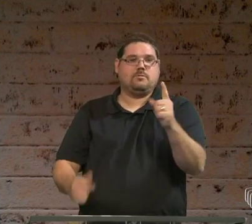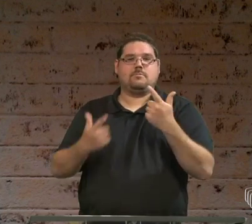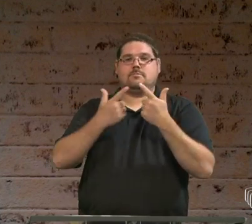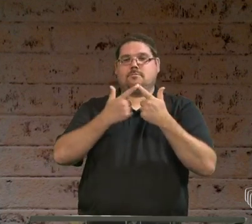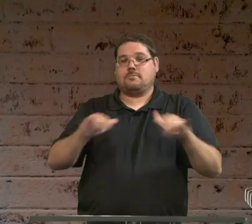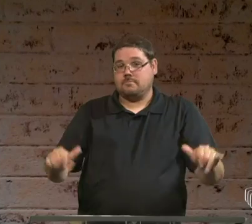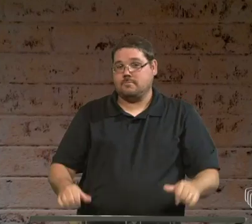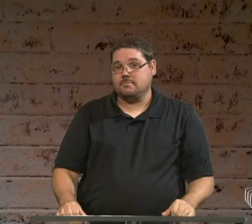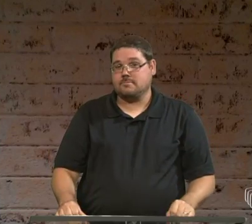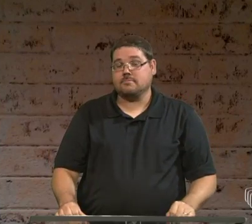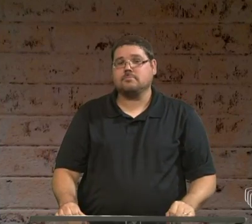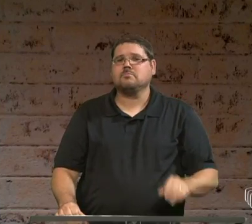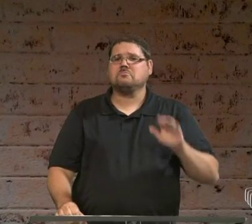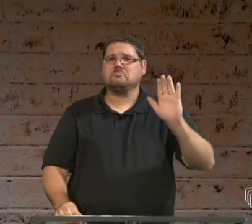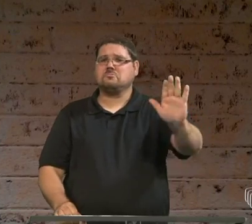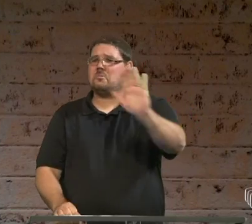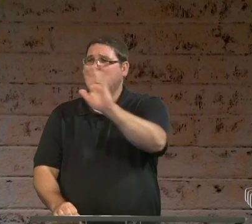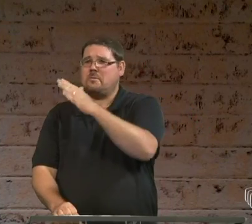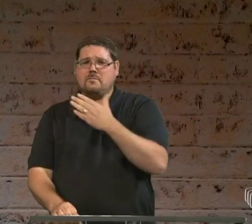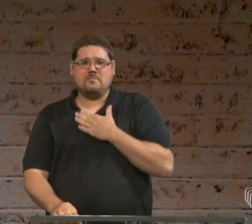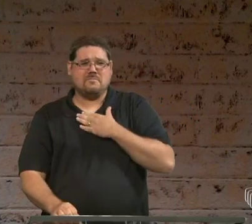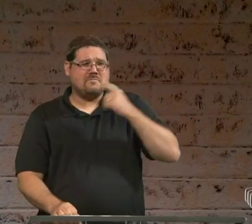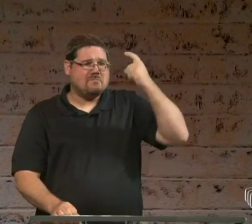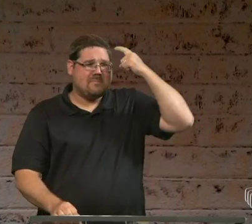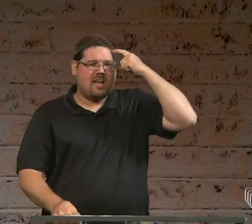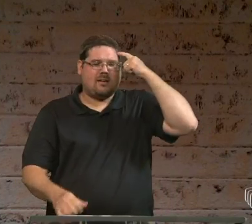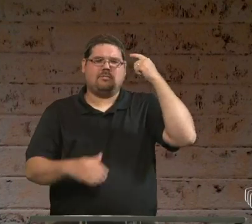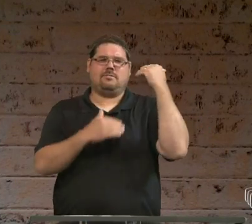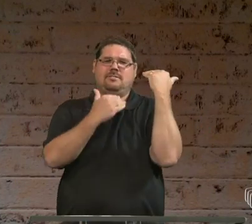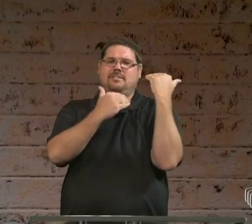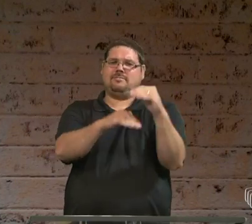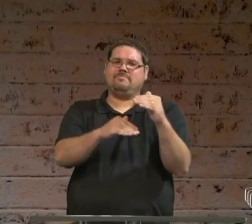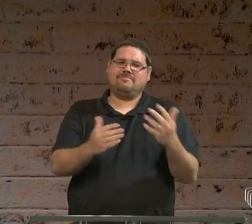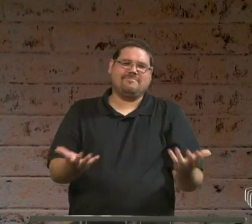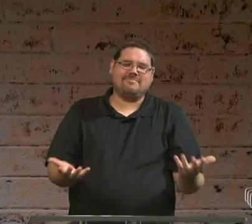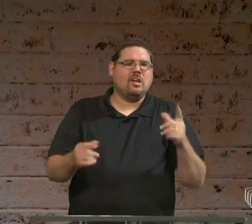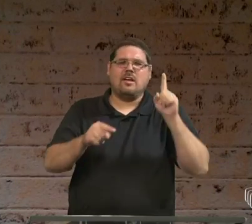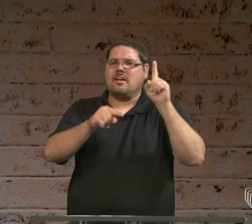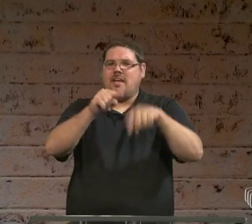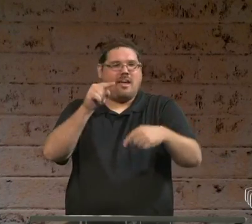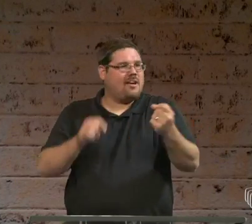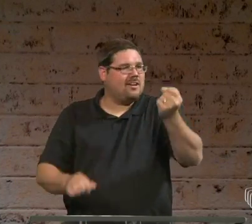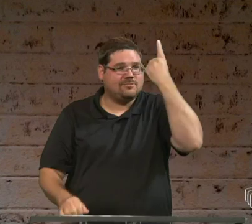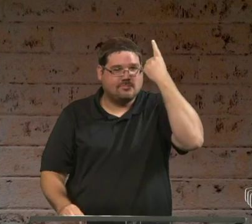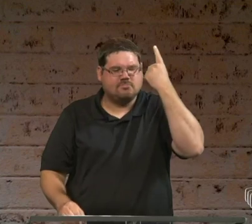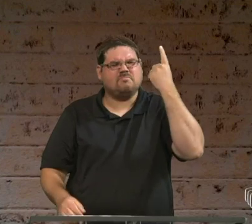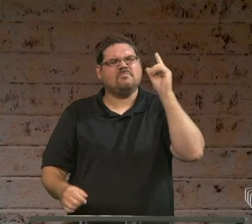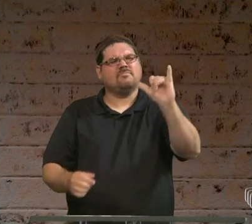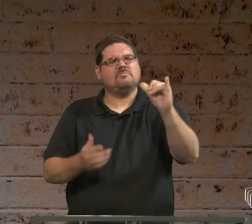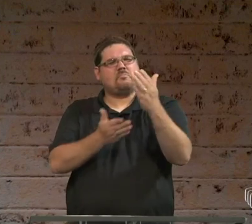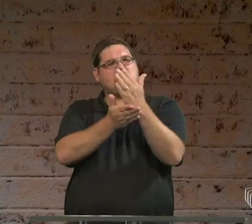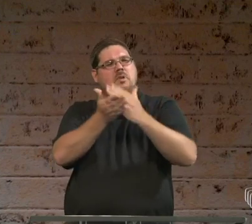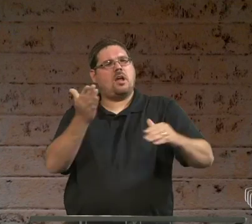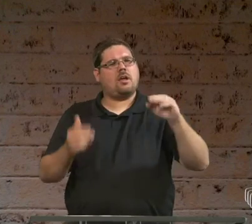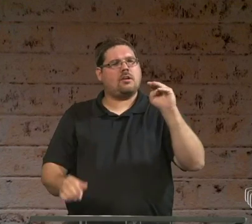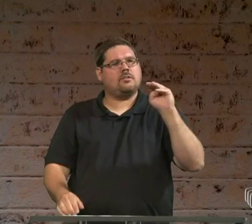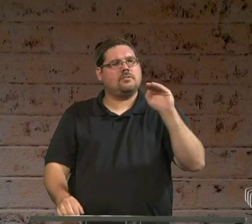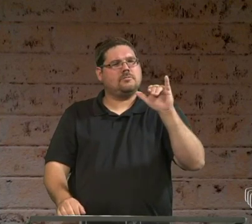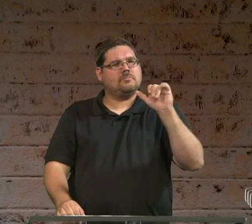the ability to be in every place at the same time. Now, our minds are limited. There's no way we can